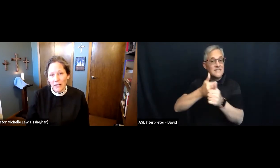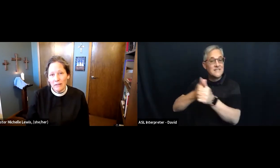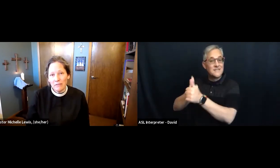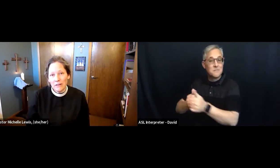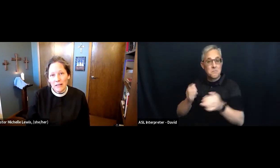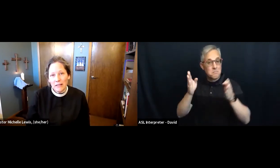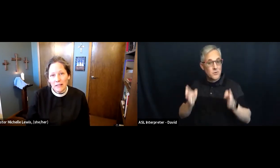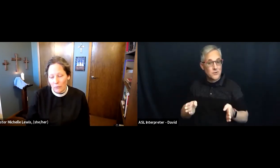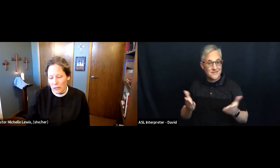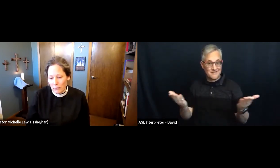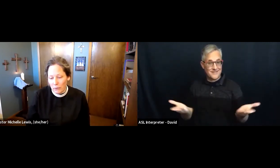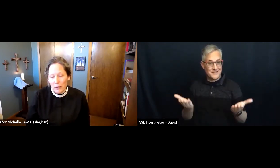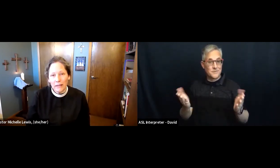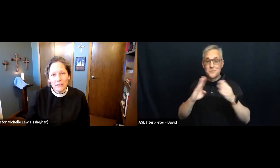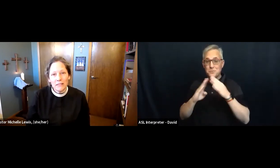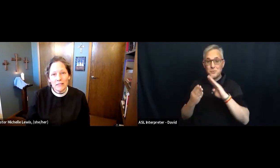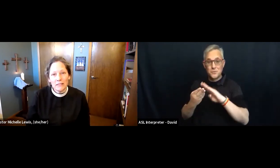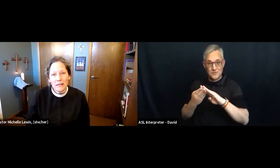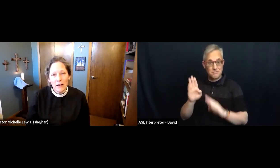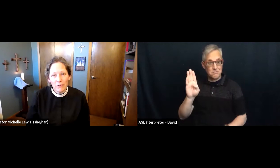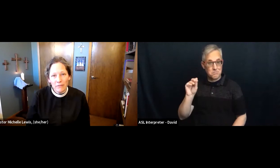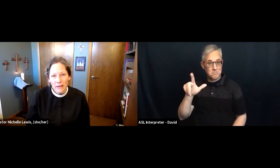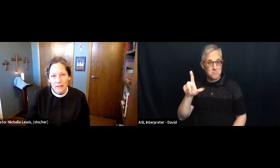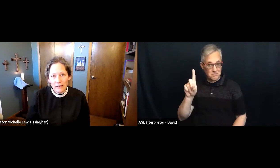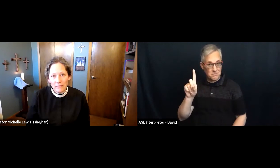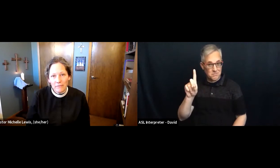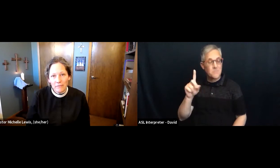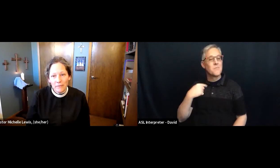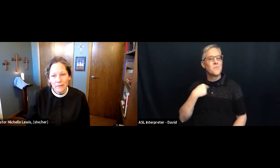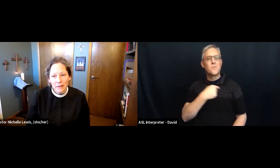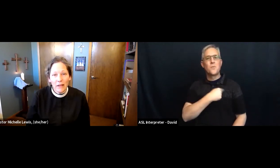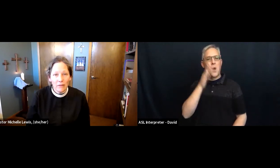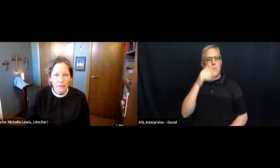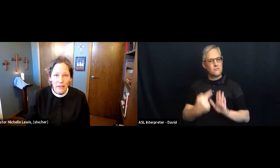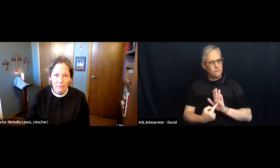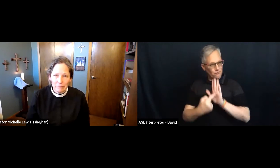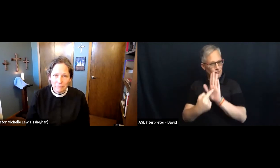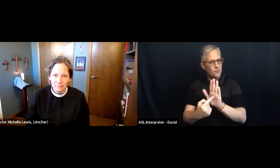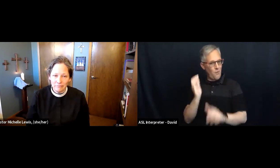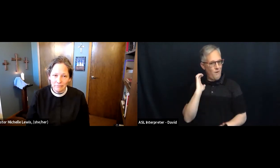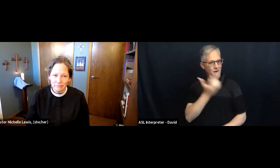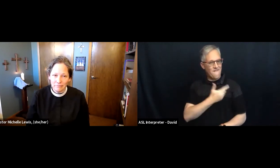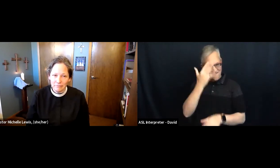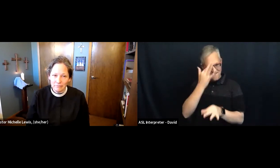Bread of Life, that we will practice our faith every day.